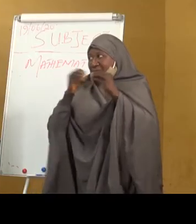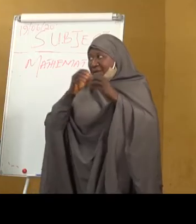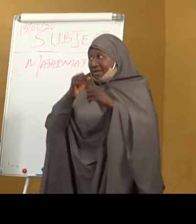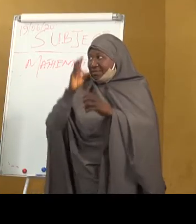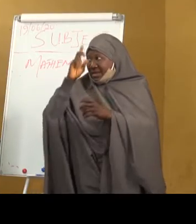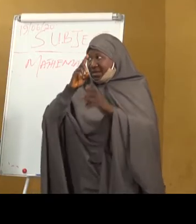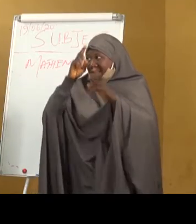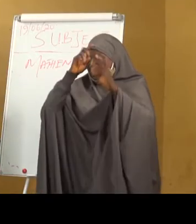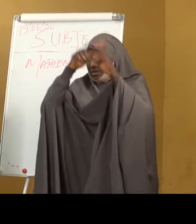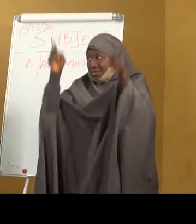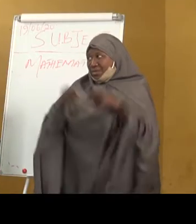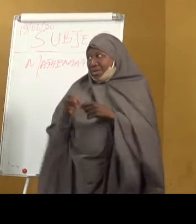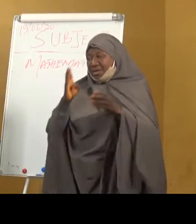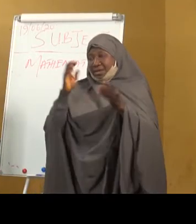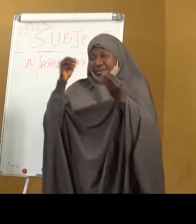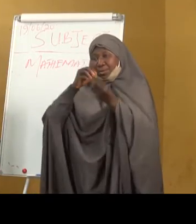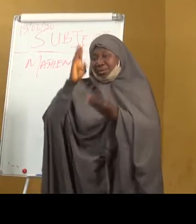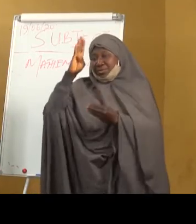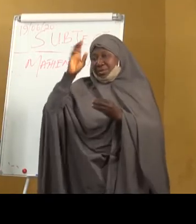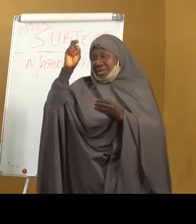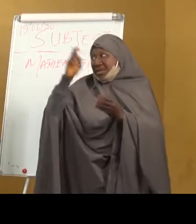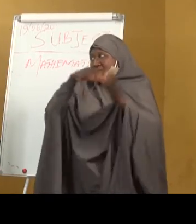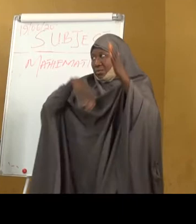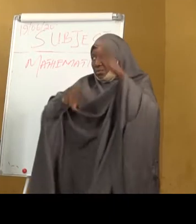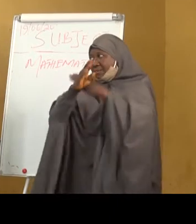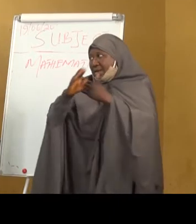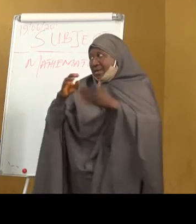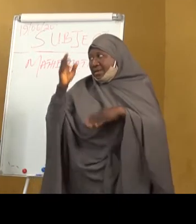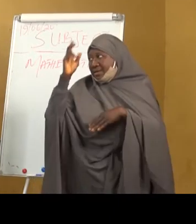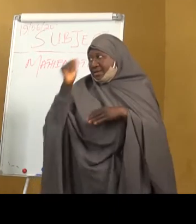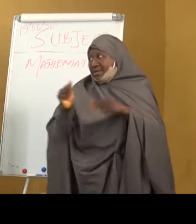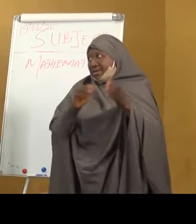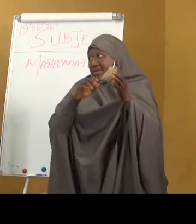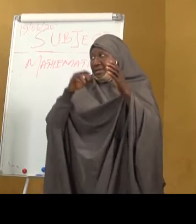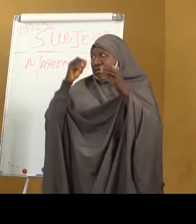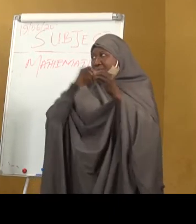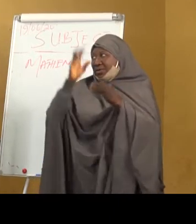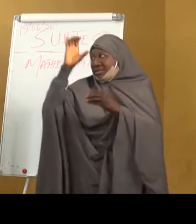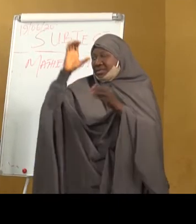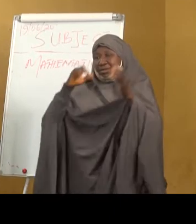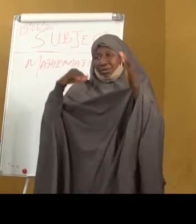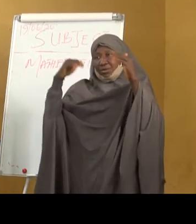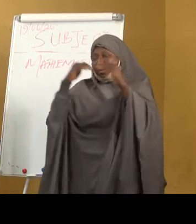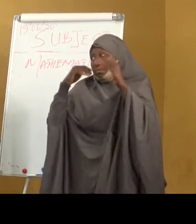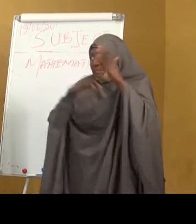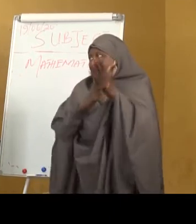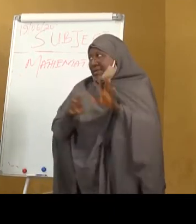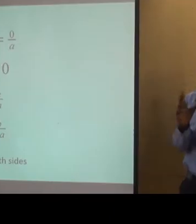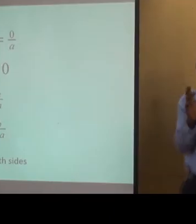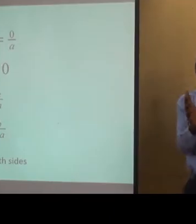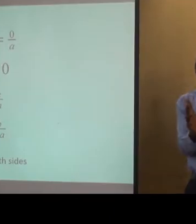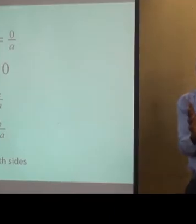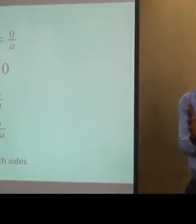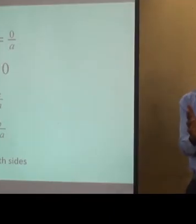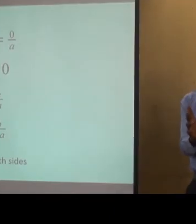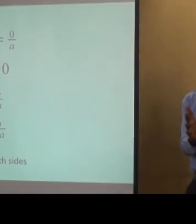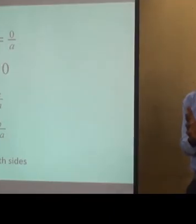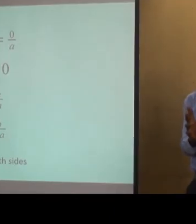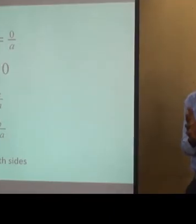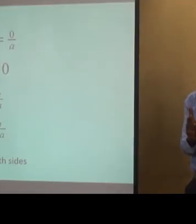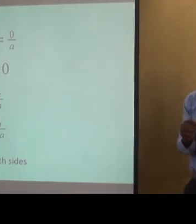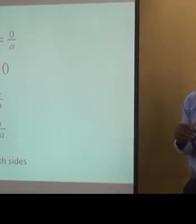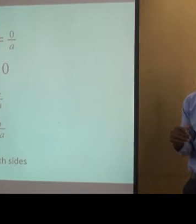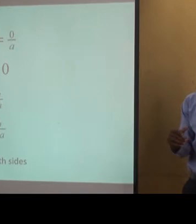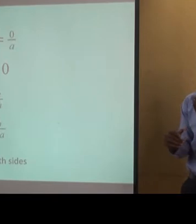Then plus bx over a plus c over a equals to 0. Second